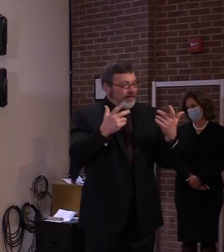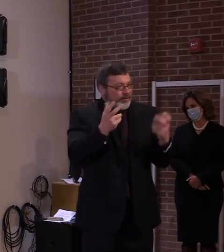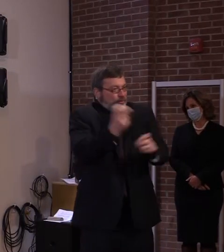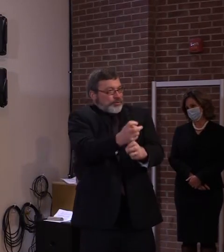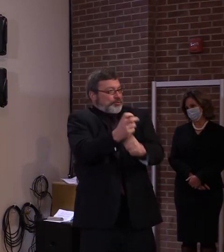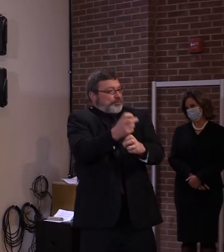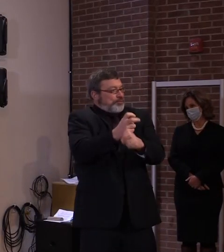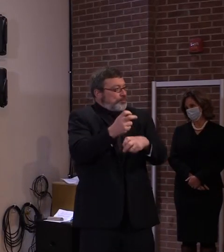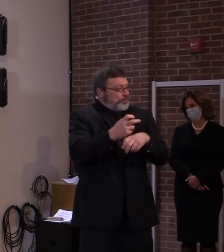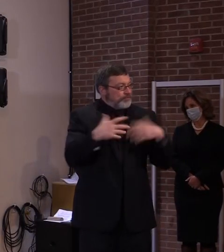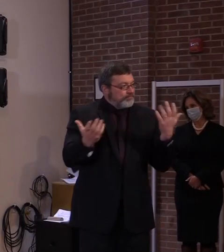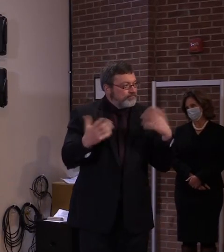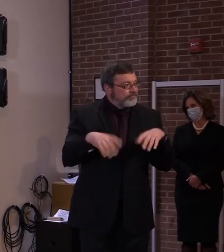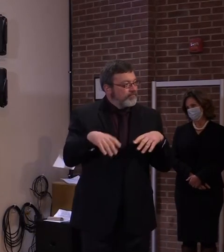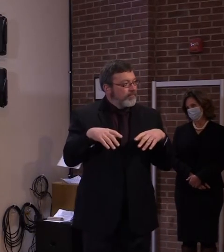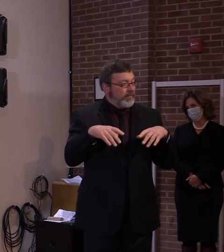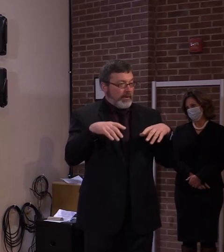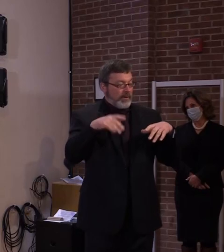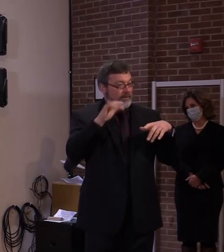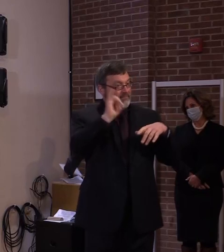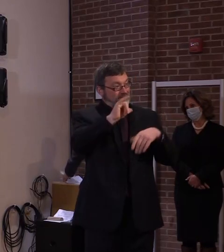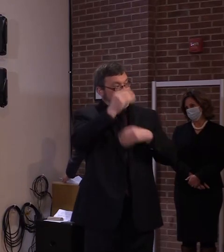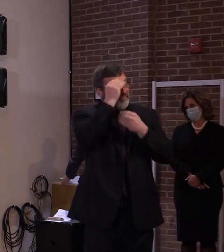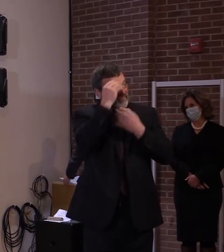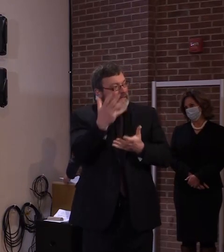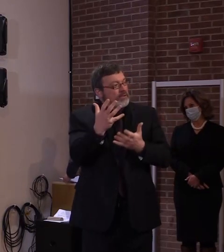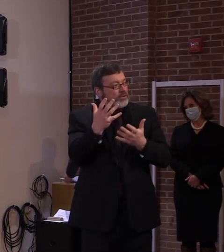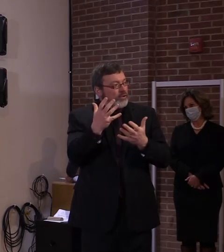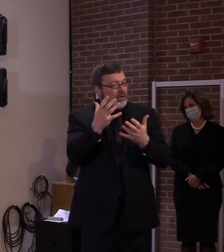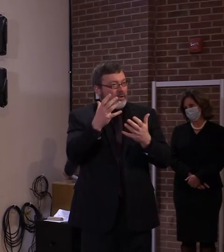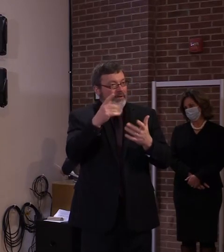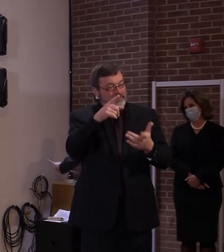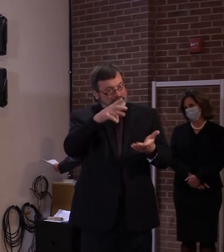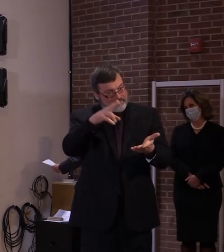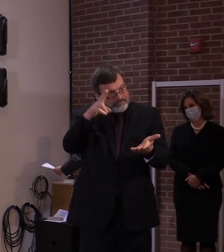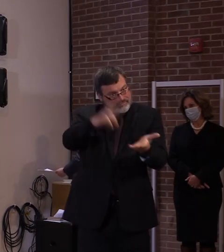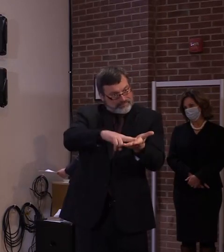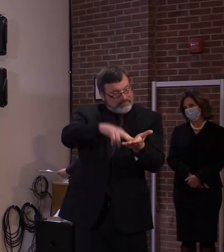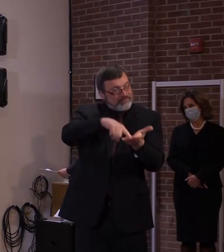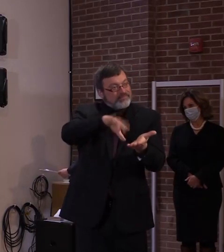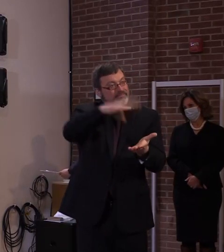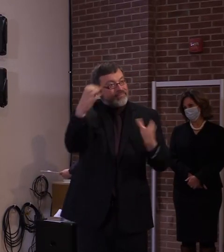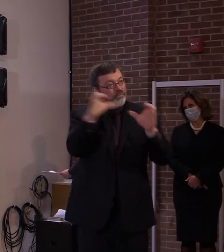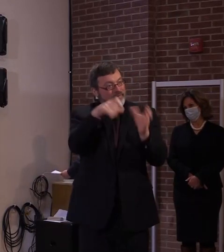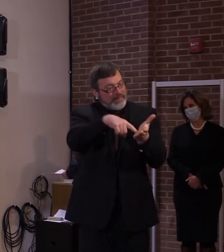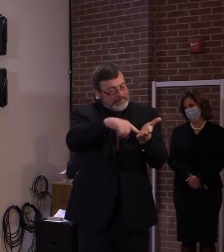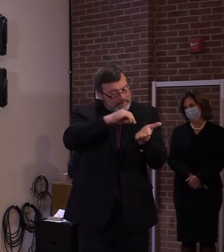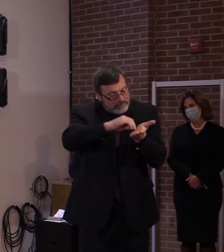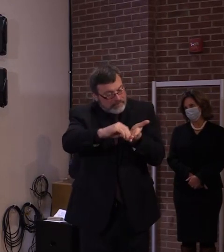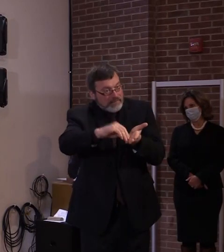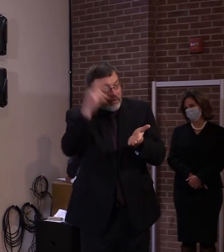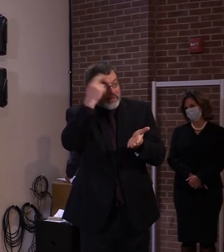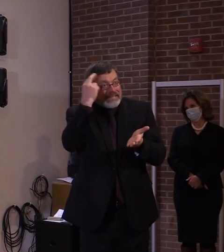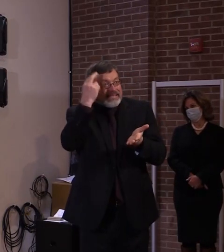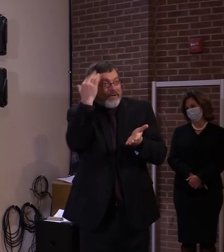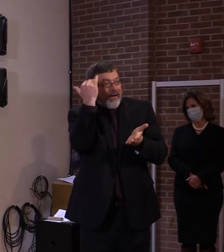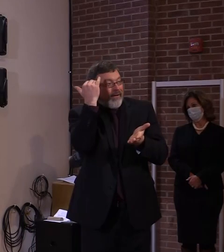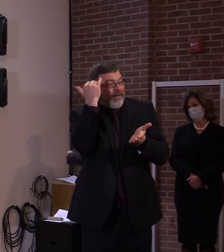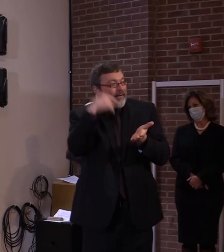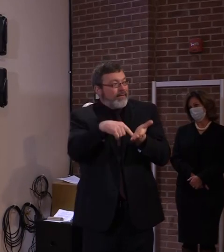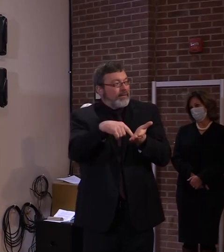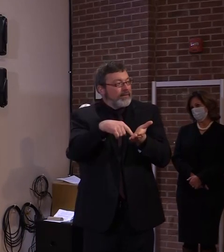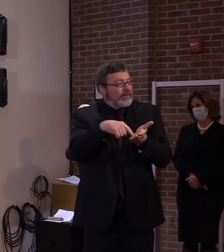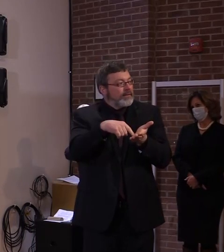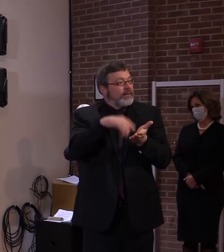all of this information comes from death certificates. So the quality of the death certificate is essential to